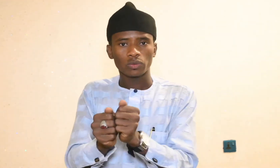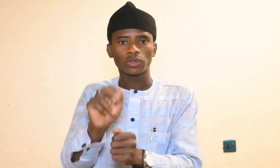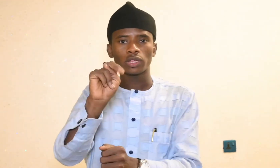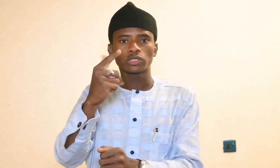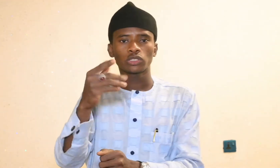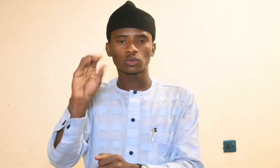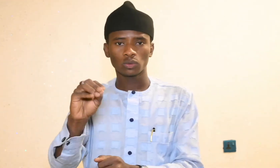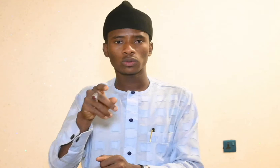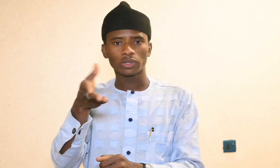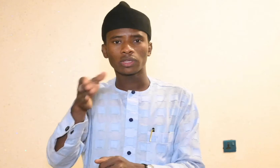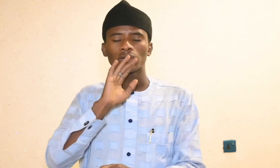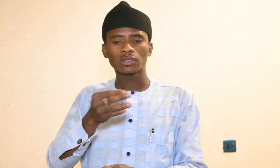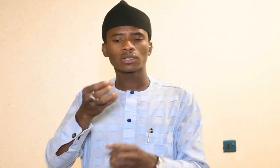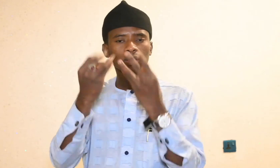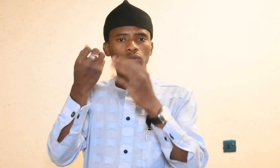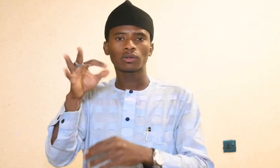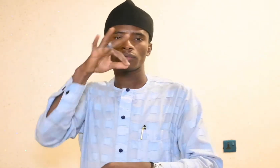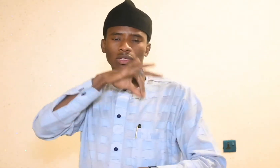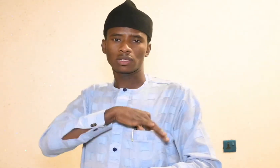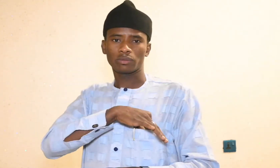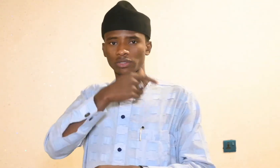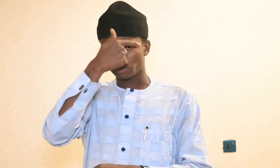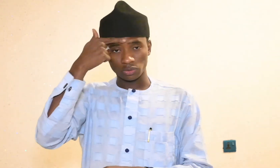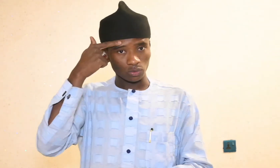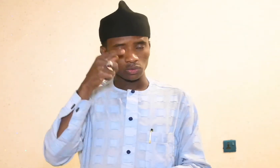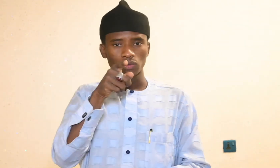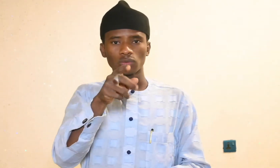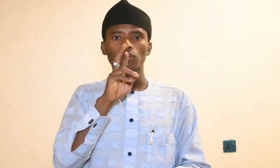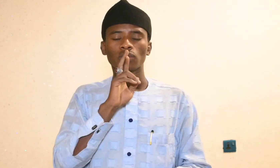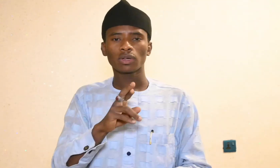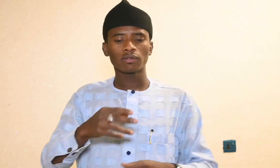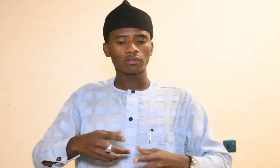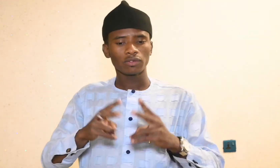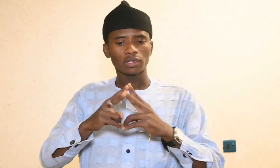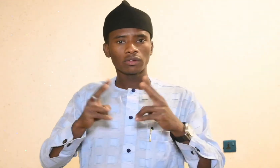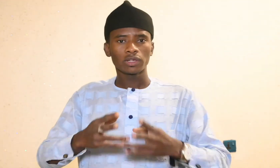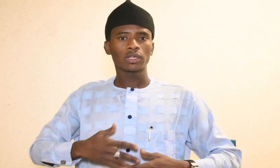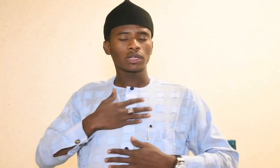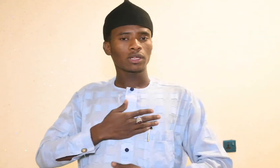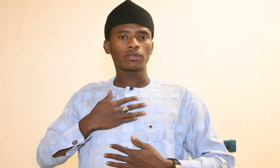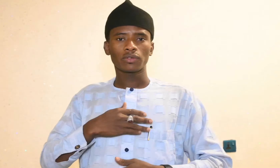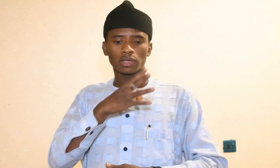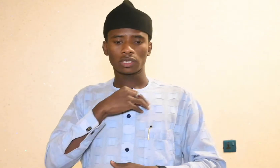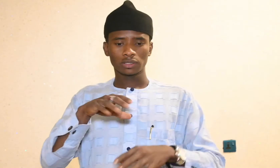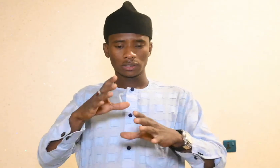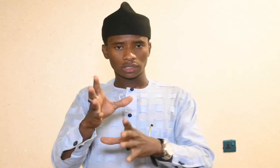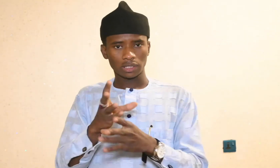a lot of benefit because you are very happy that you have the opportunity to be part of